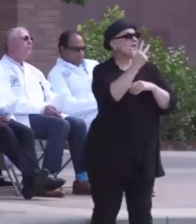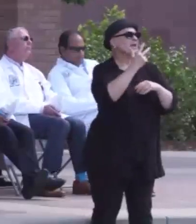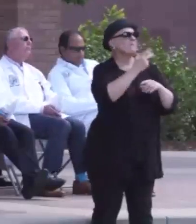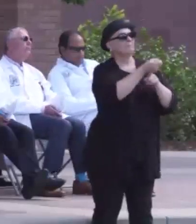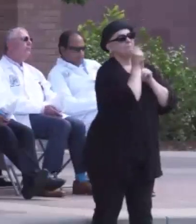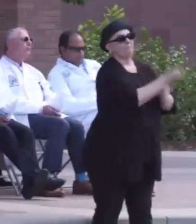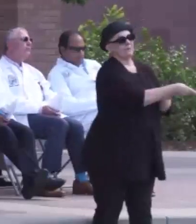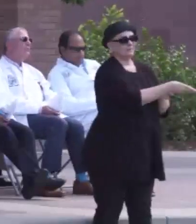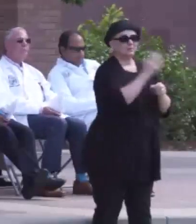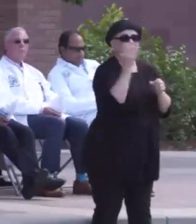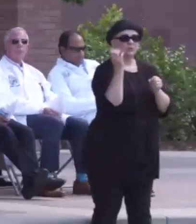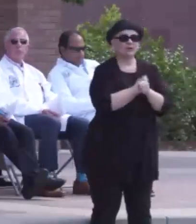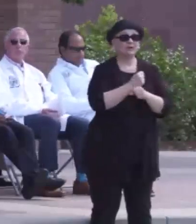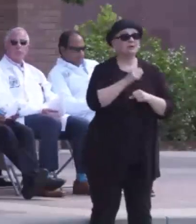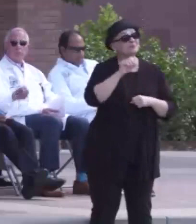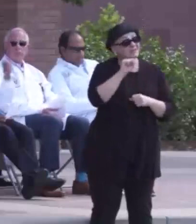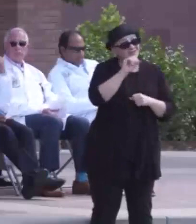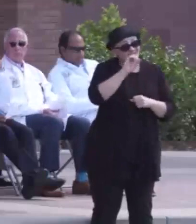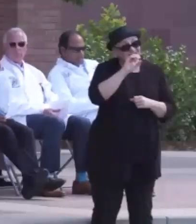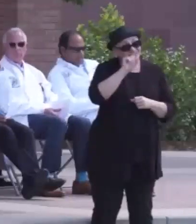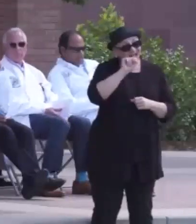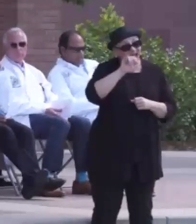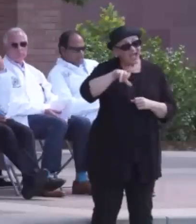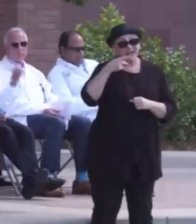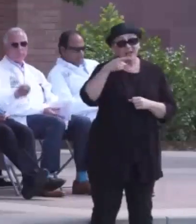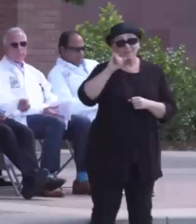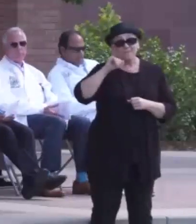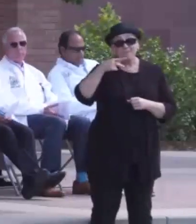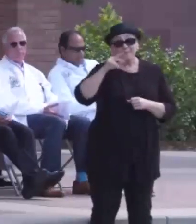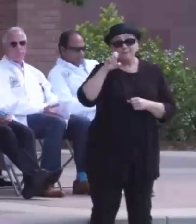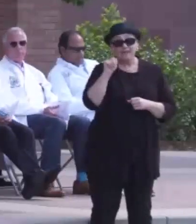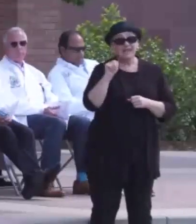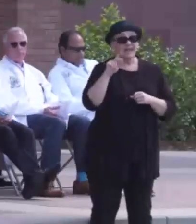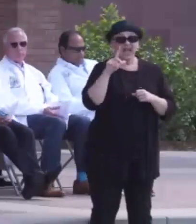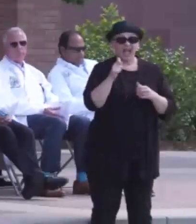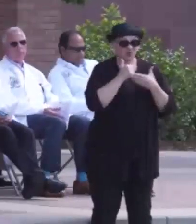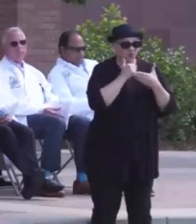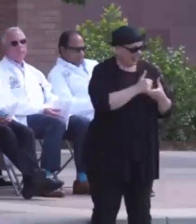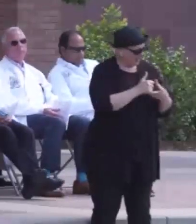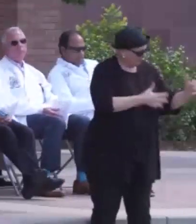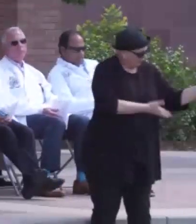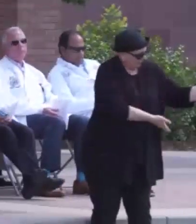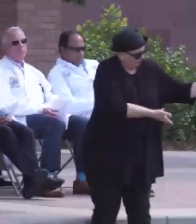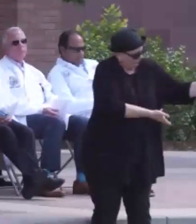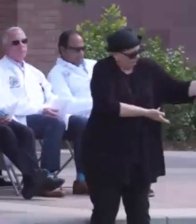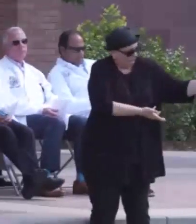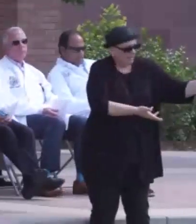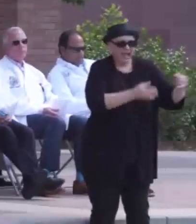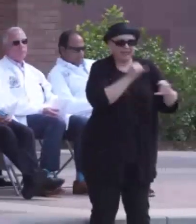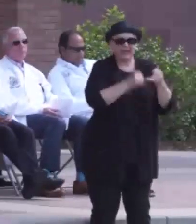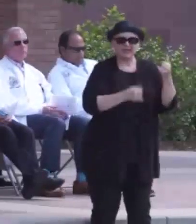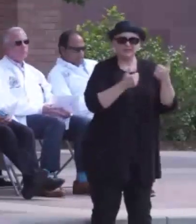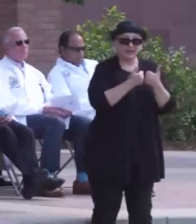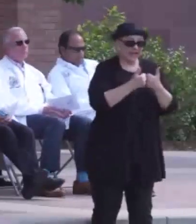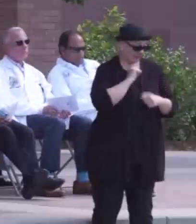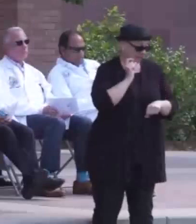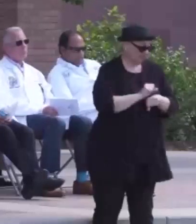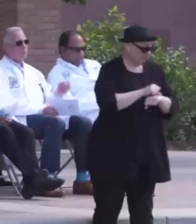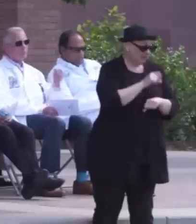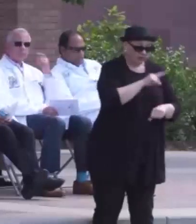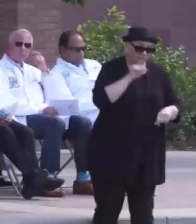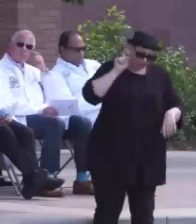And Scottie Pippen had to help him off the floor afterwards. He literally looked like a rag doll. And